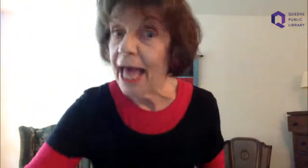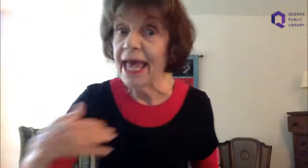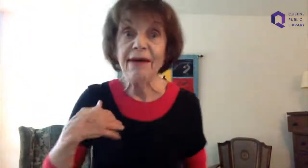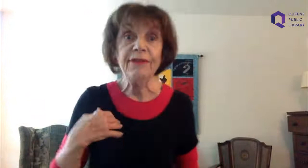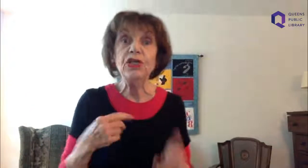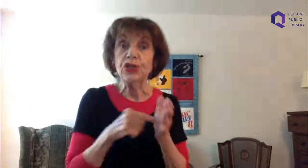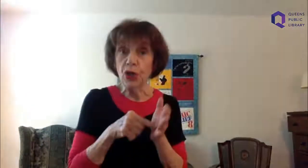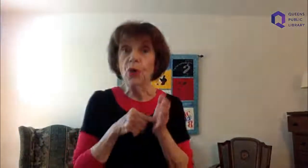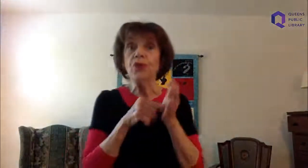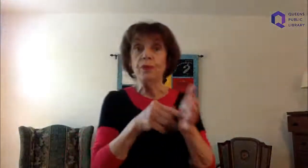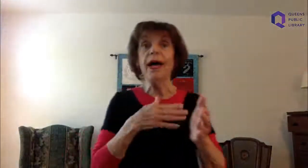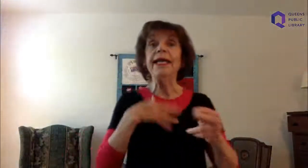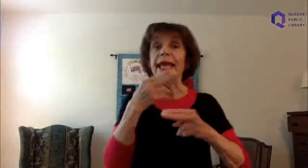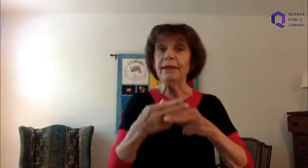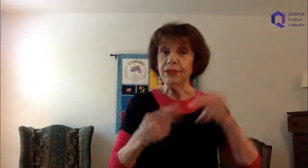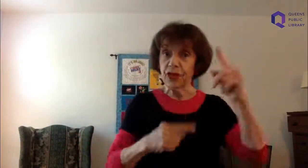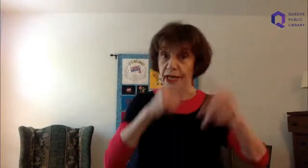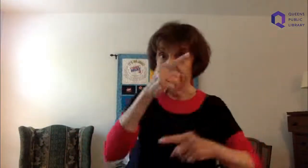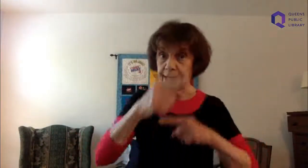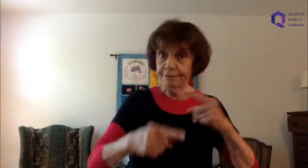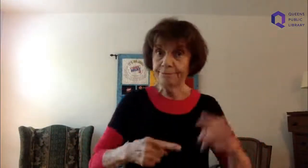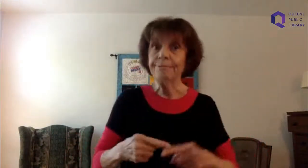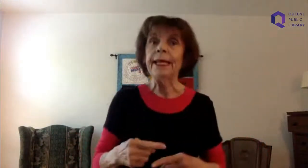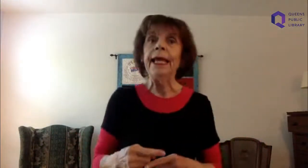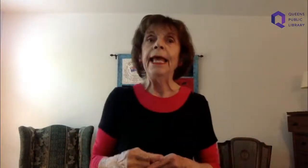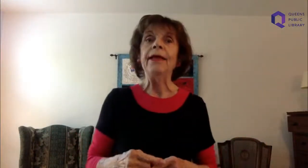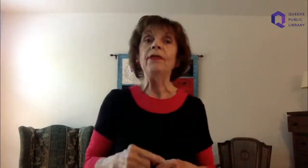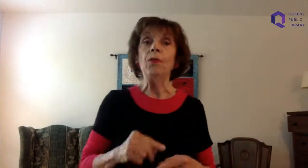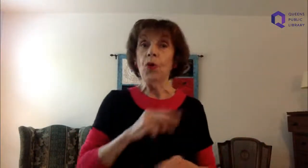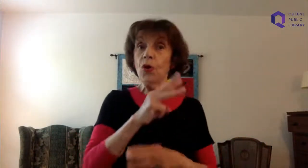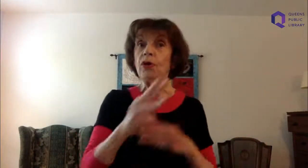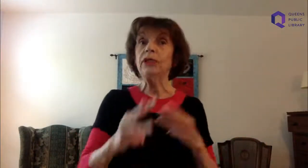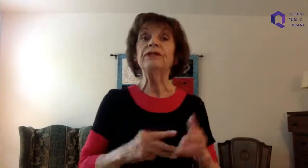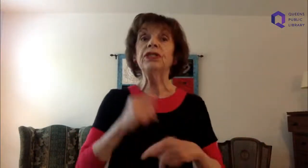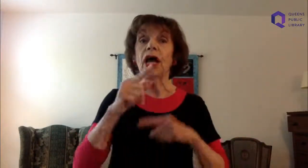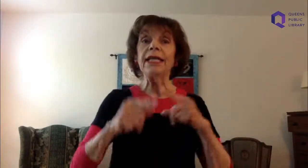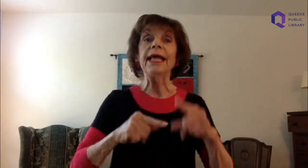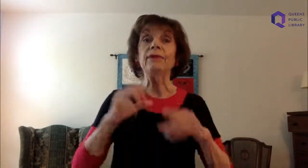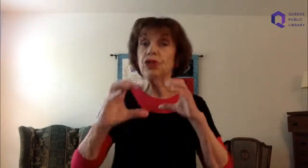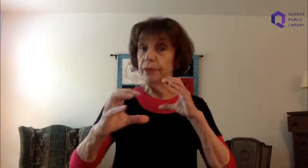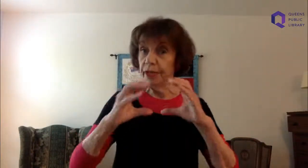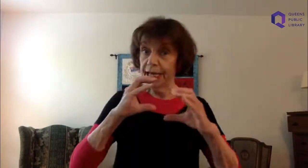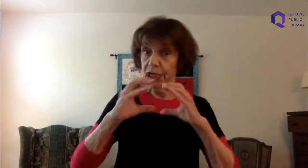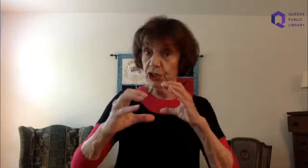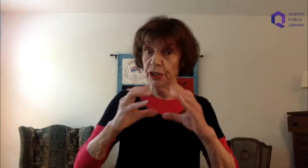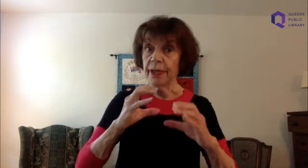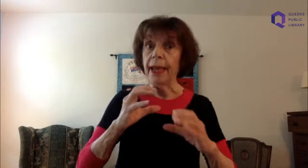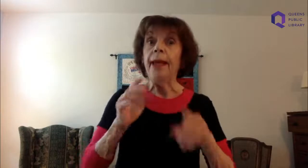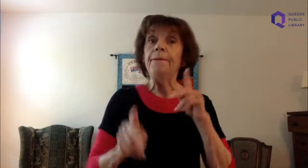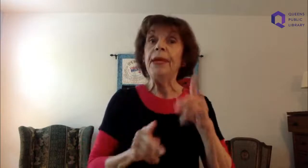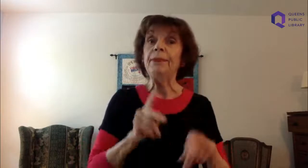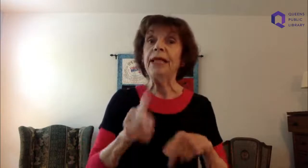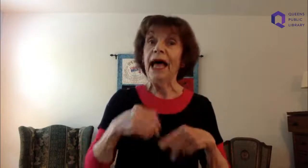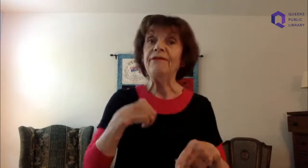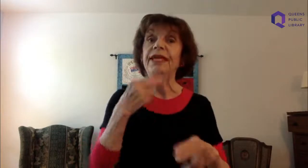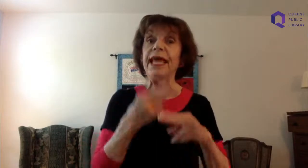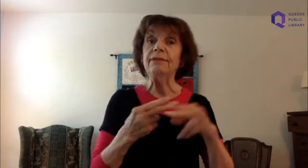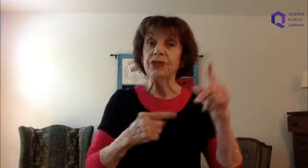I haven't shown you my name sign yet. In the world of sign language communication, people have name